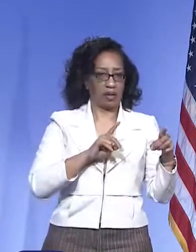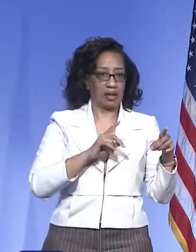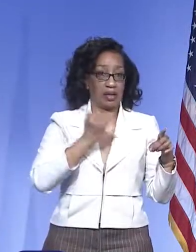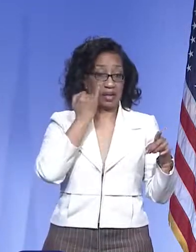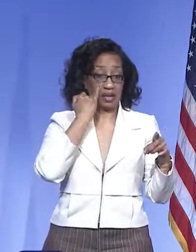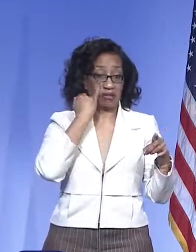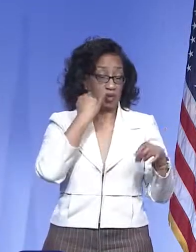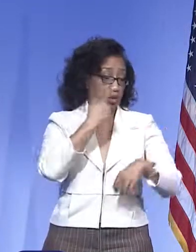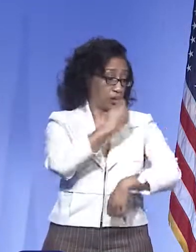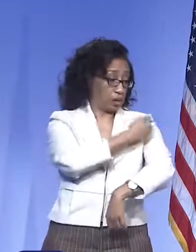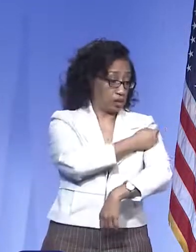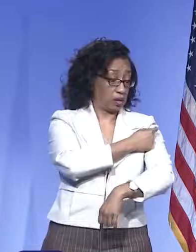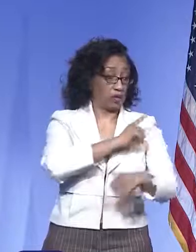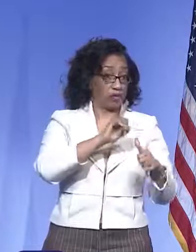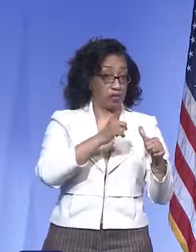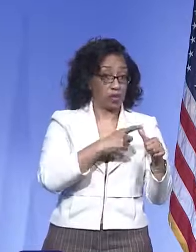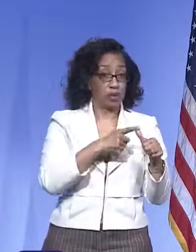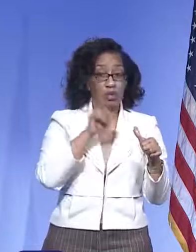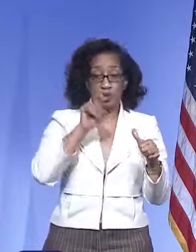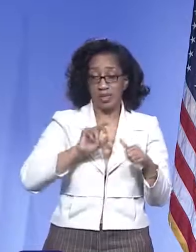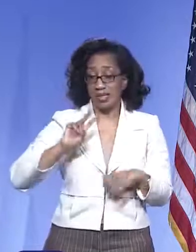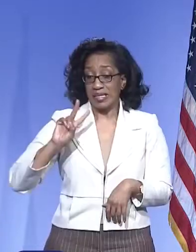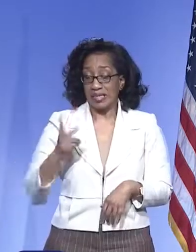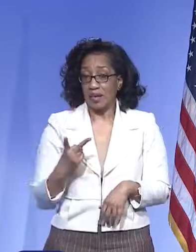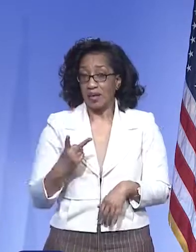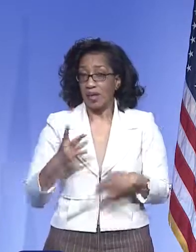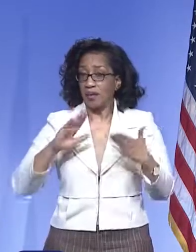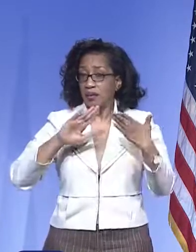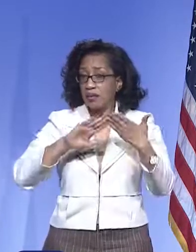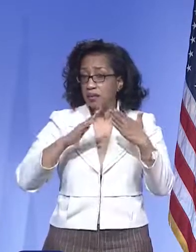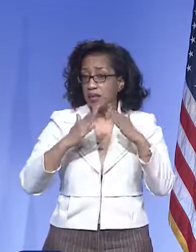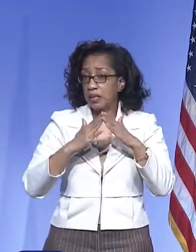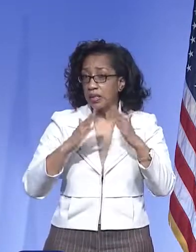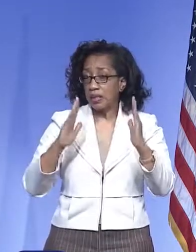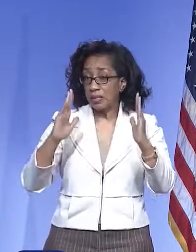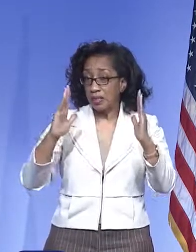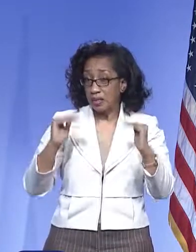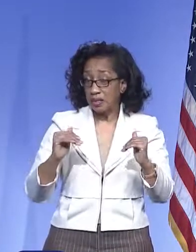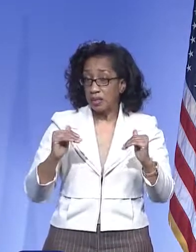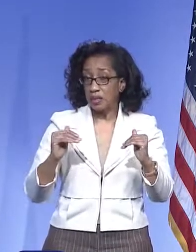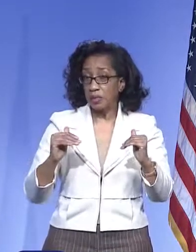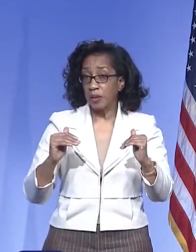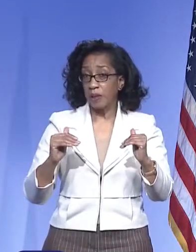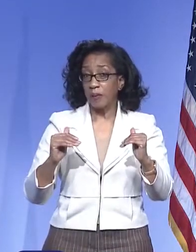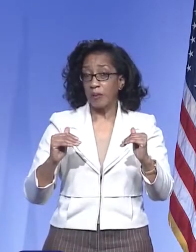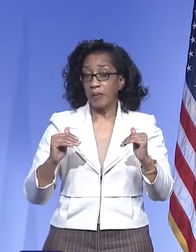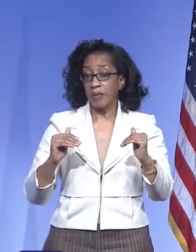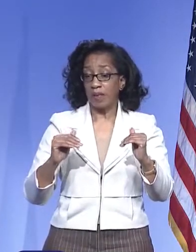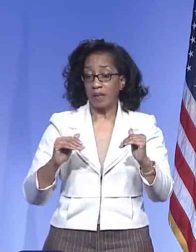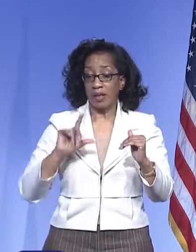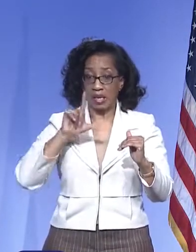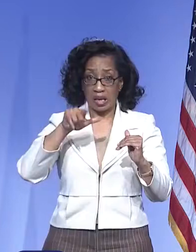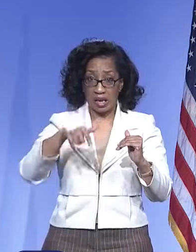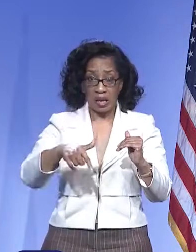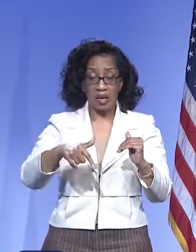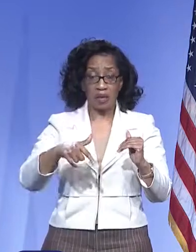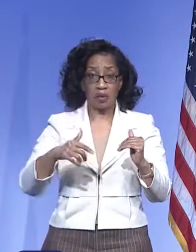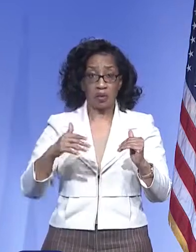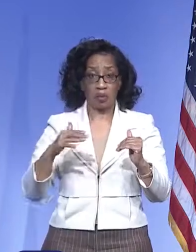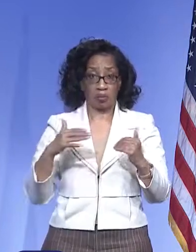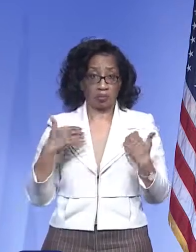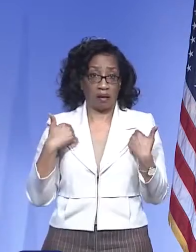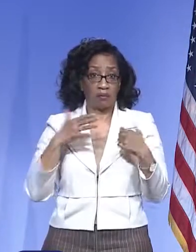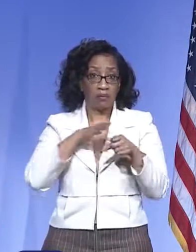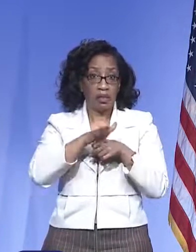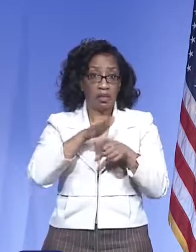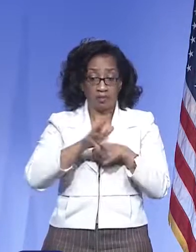a second dose. Does the city expect that it's going to have enough second doses available